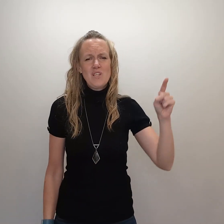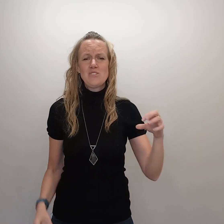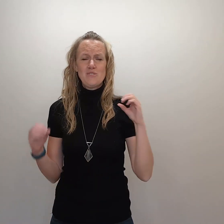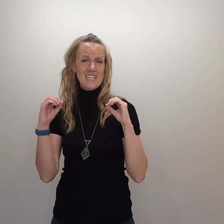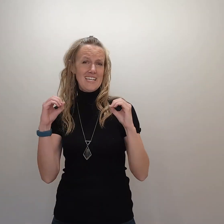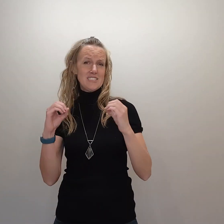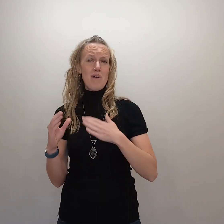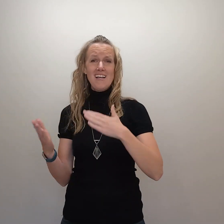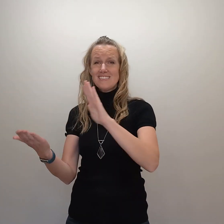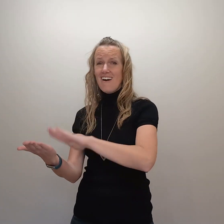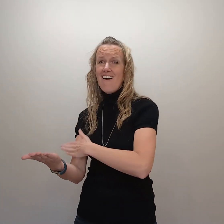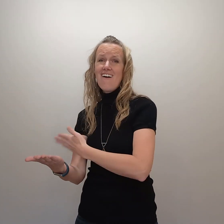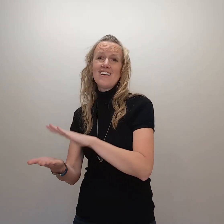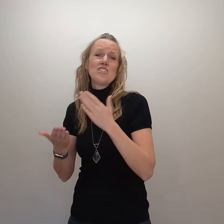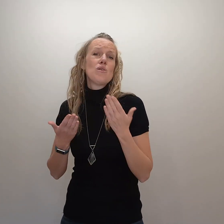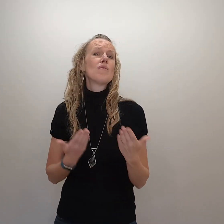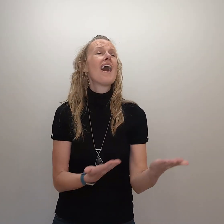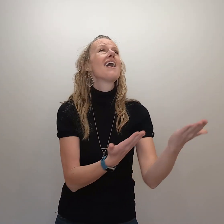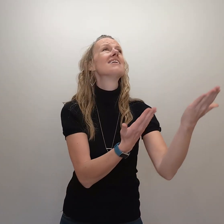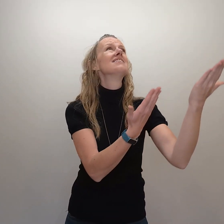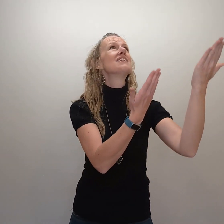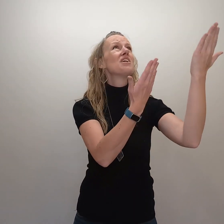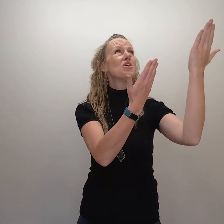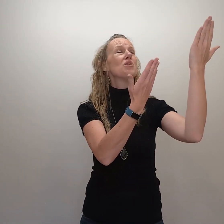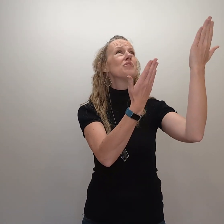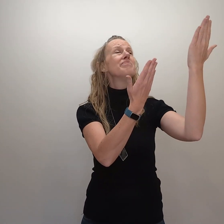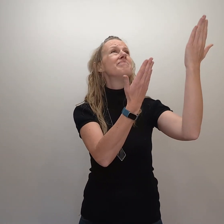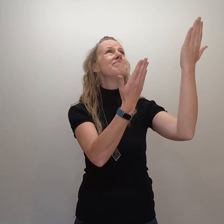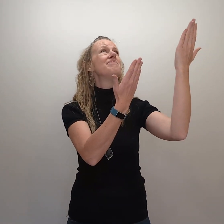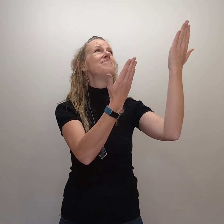you. So teach my soul to rise to you.